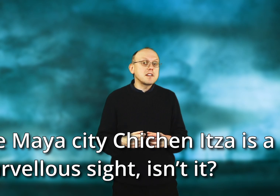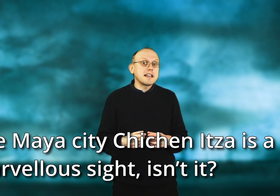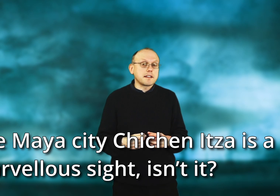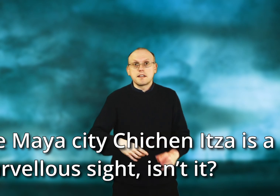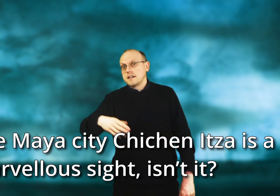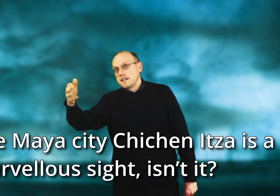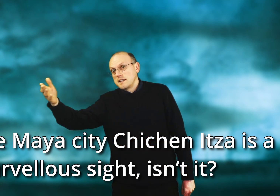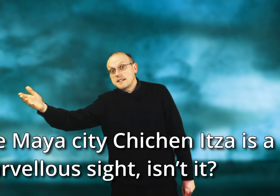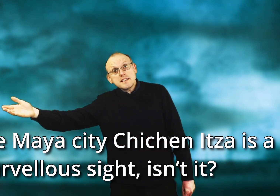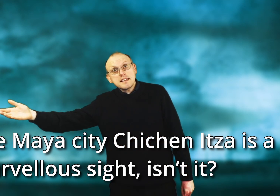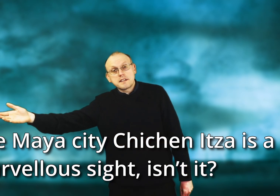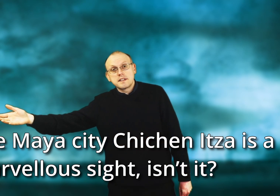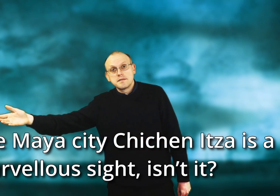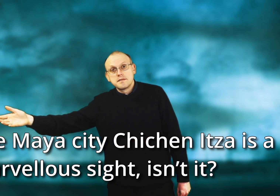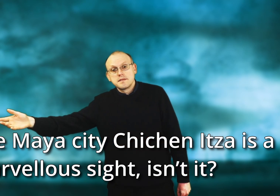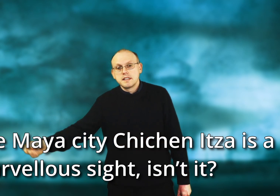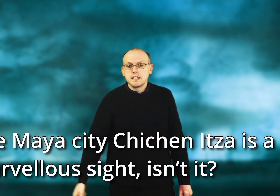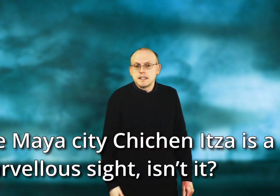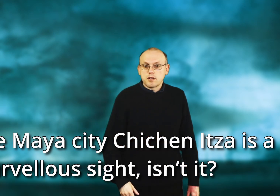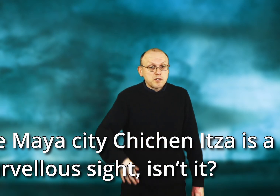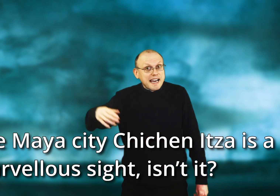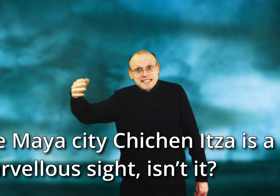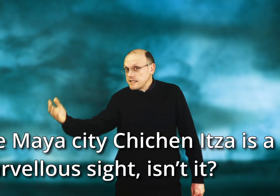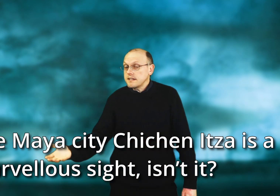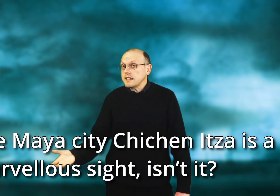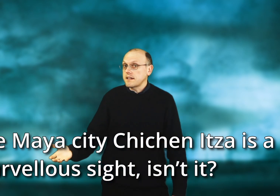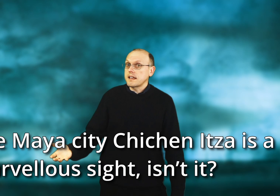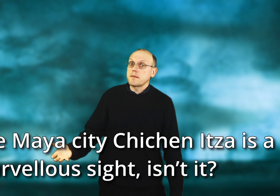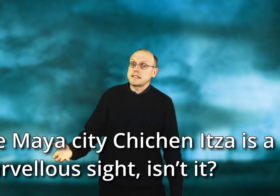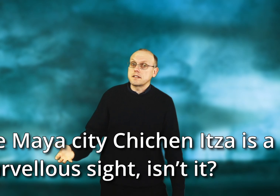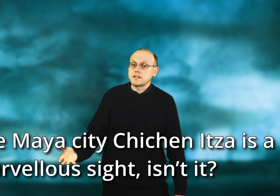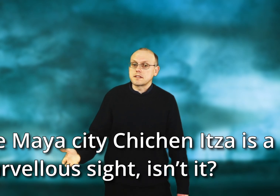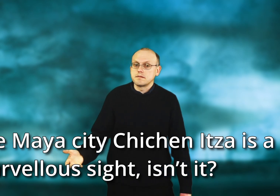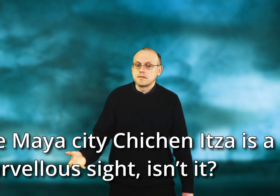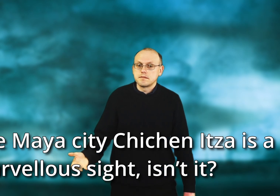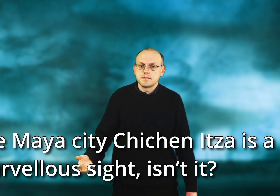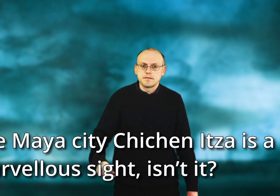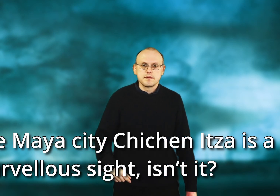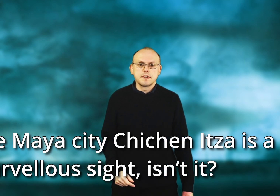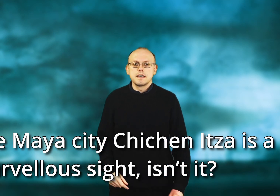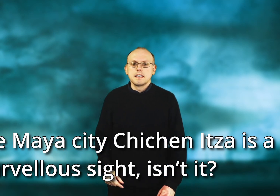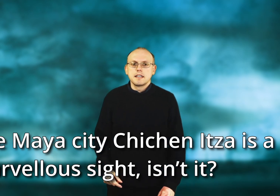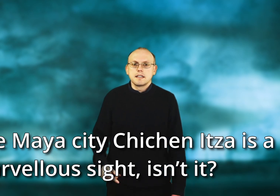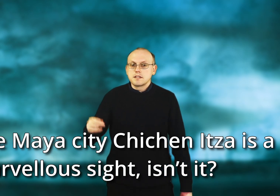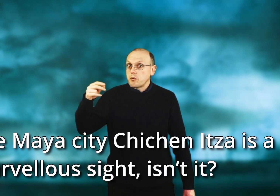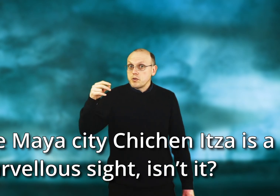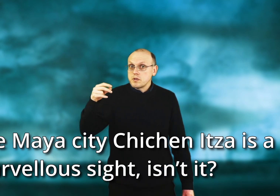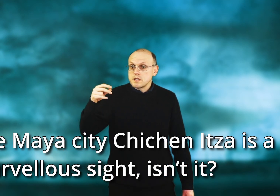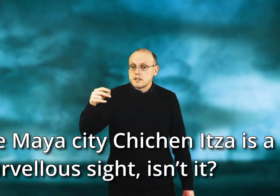sight. Isn't it? So I could add isn't it at the end of my sentence. So we use a